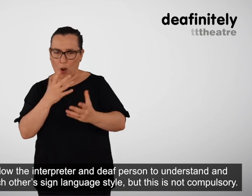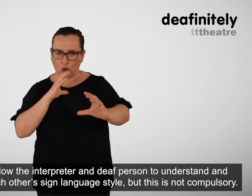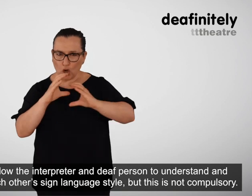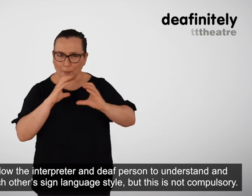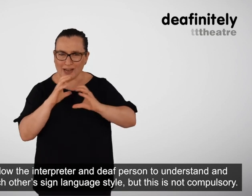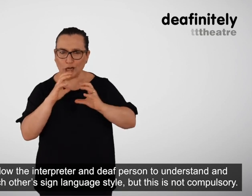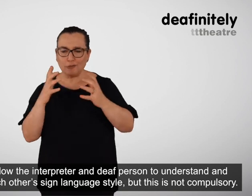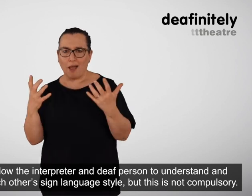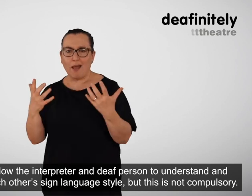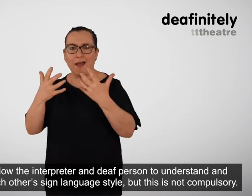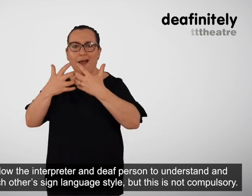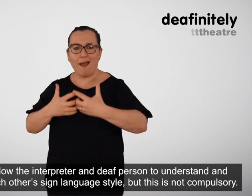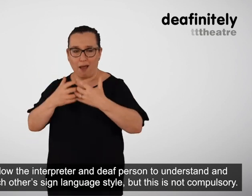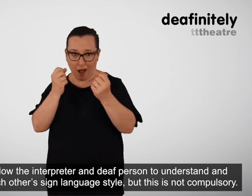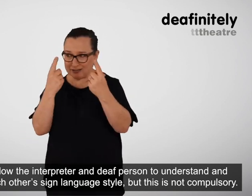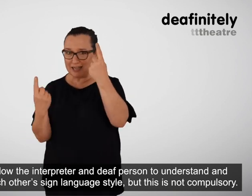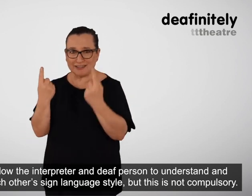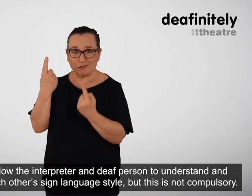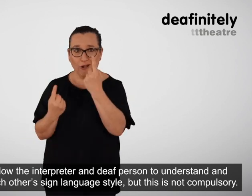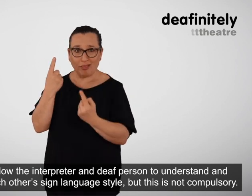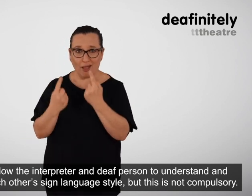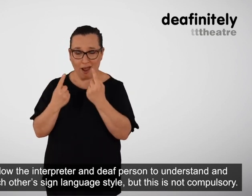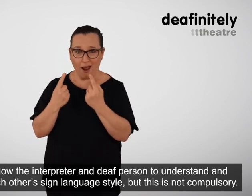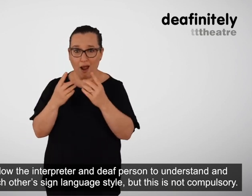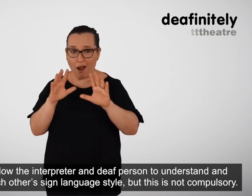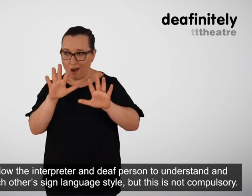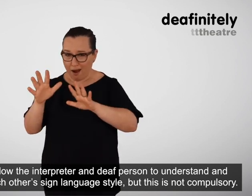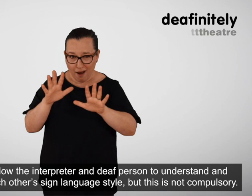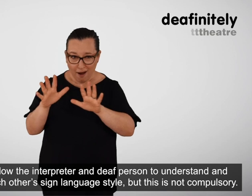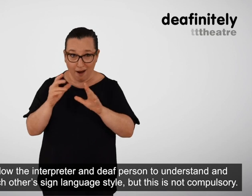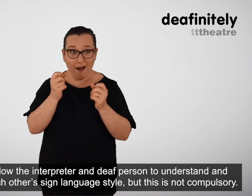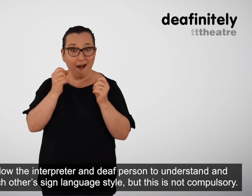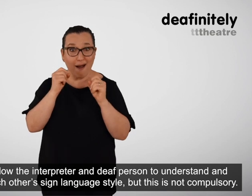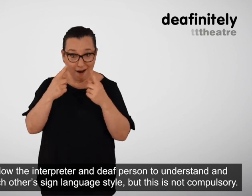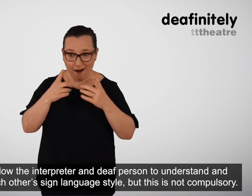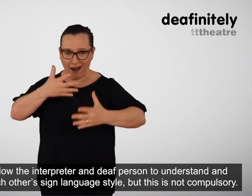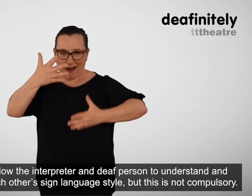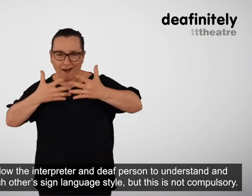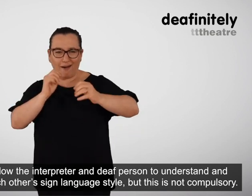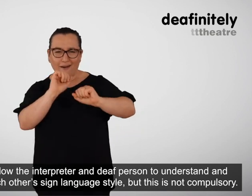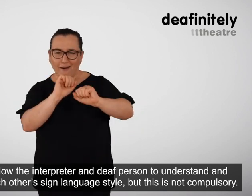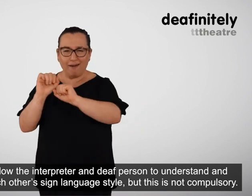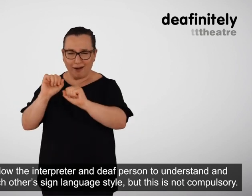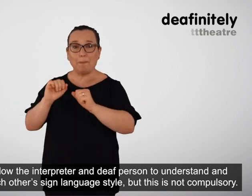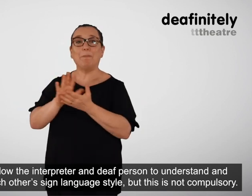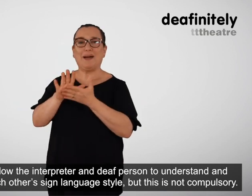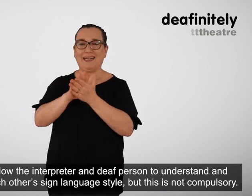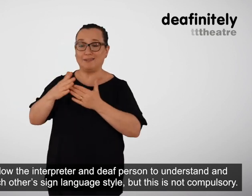This would allow the interpreter and deaf person to understand and get used to each other's sign language style, but this is not